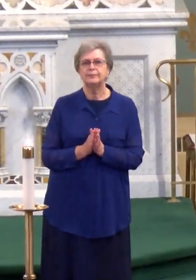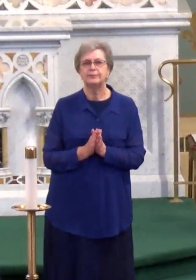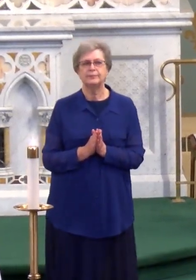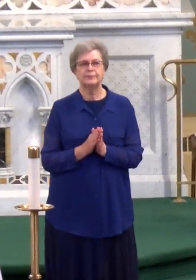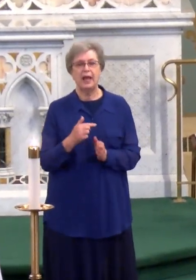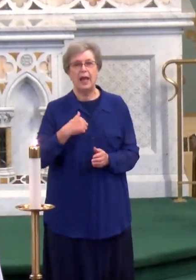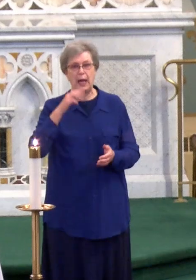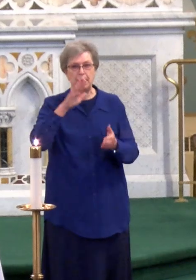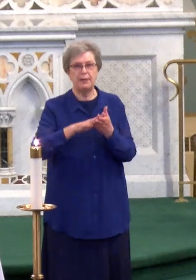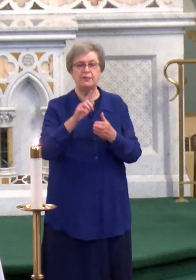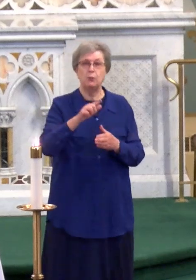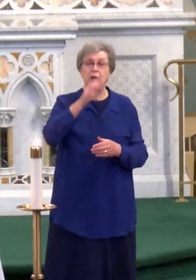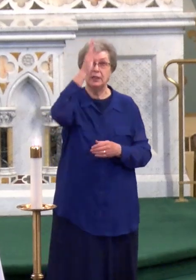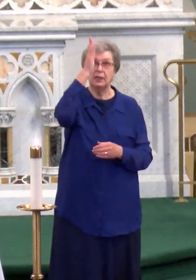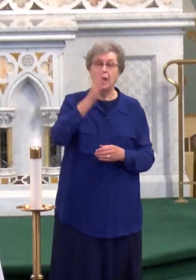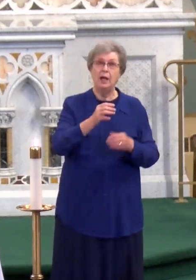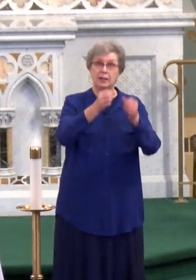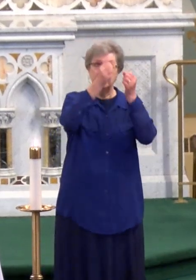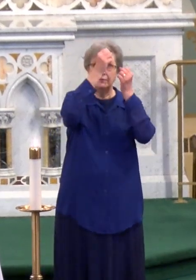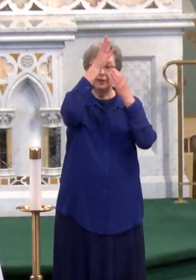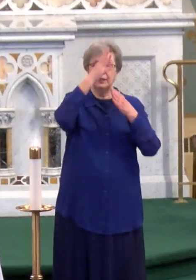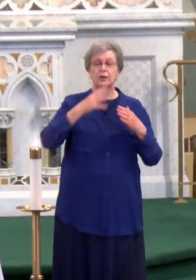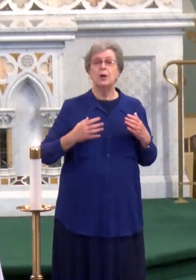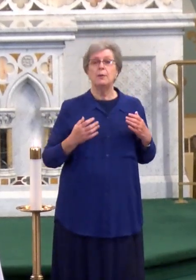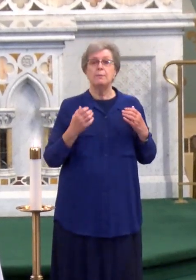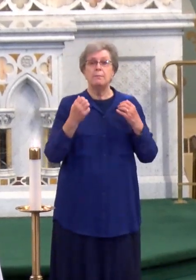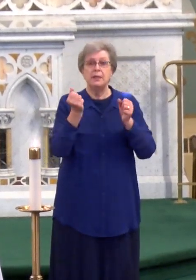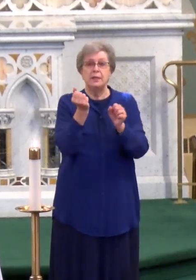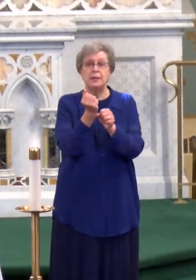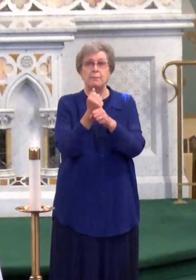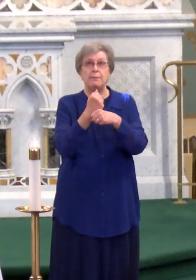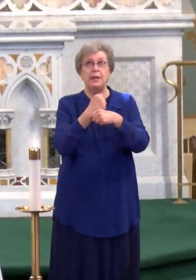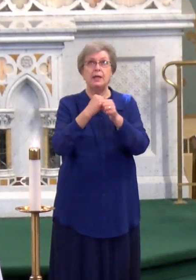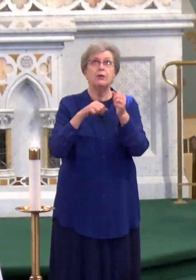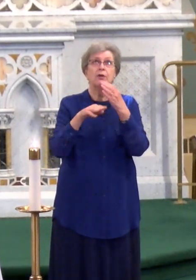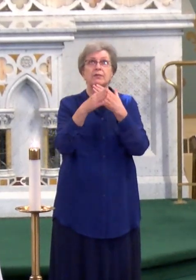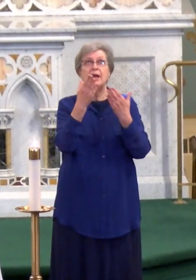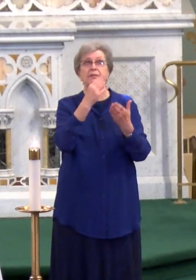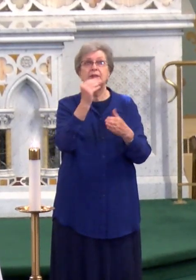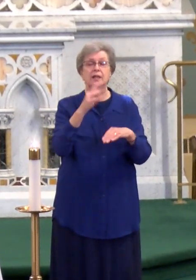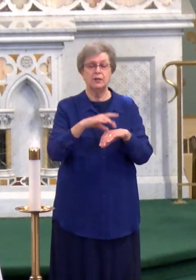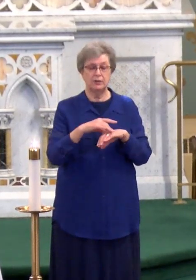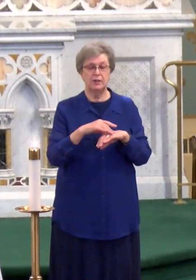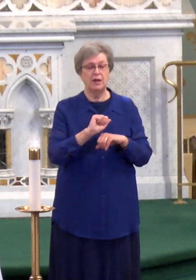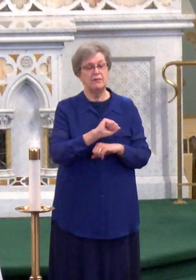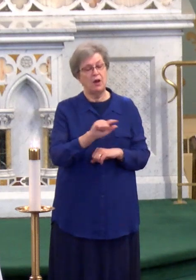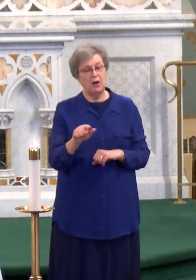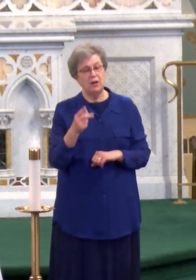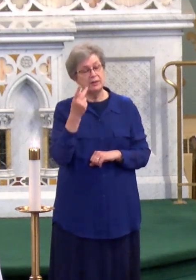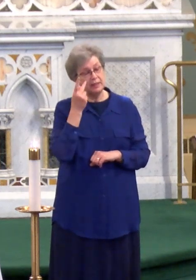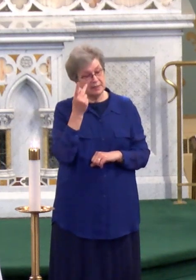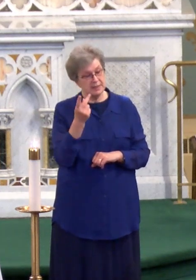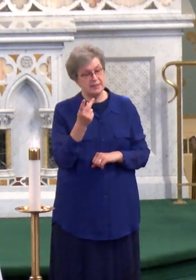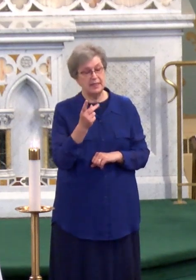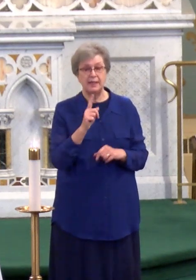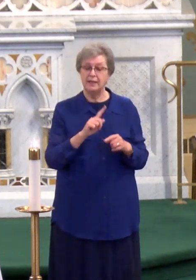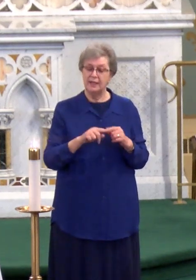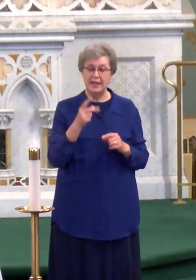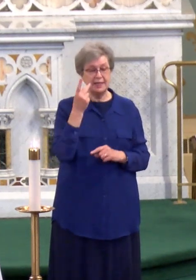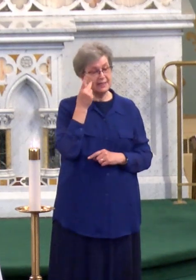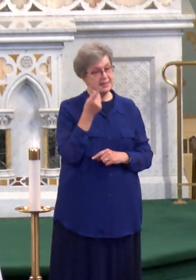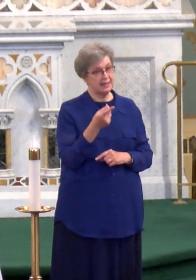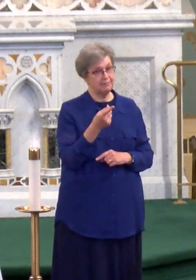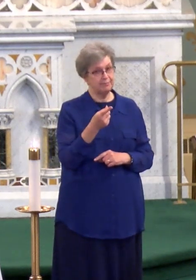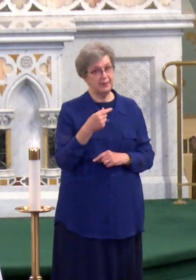I believe in one God, the Father, the Almighty, maker of heaven and earth, of all things visible